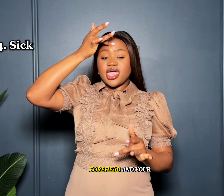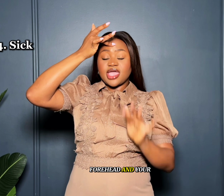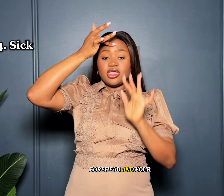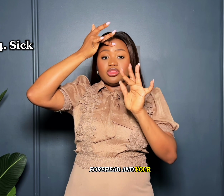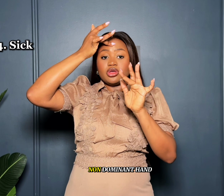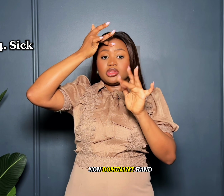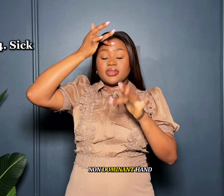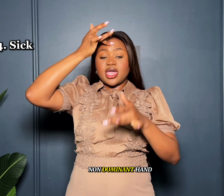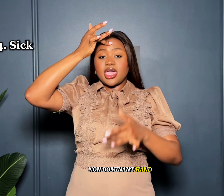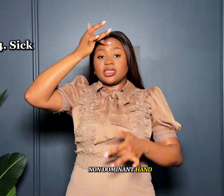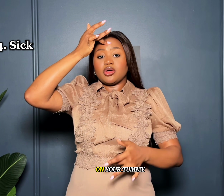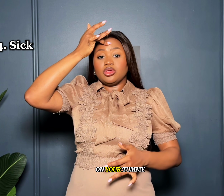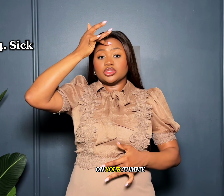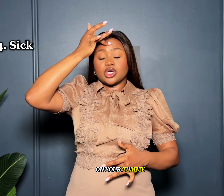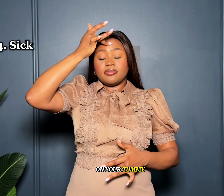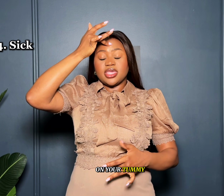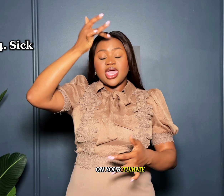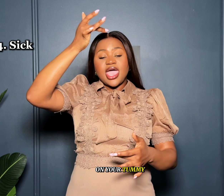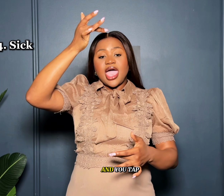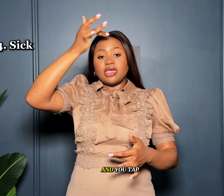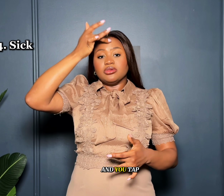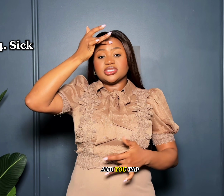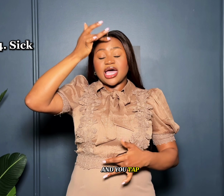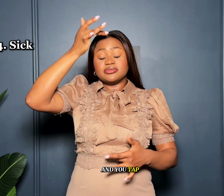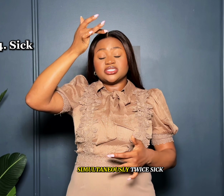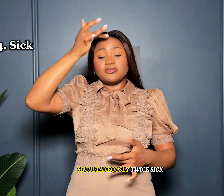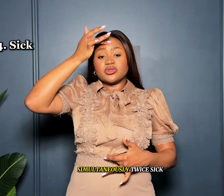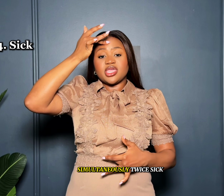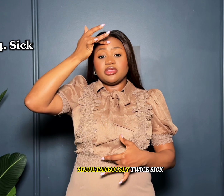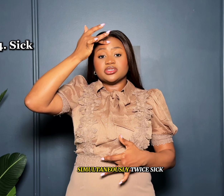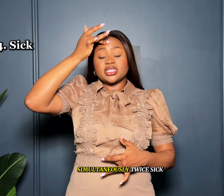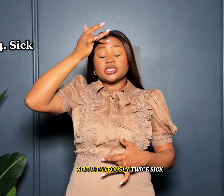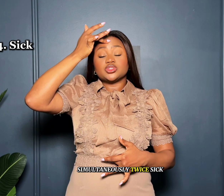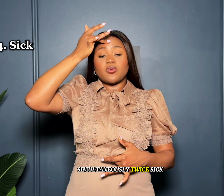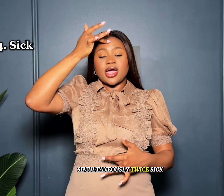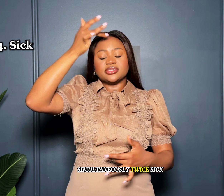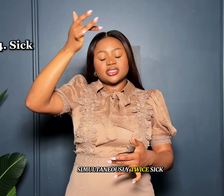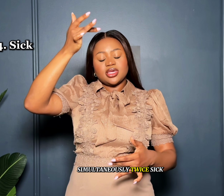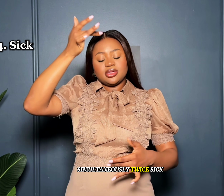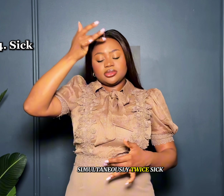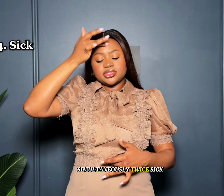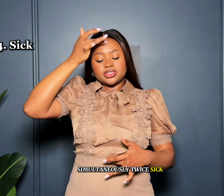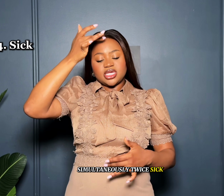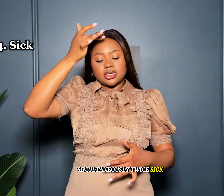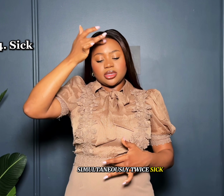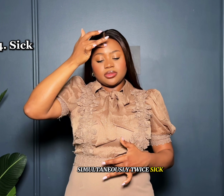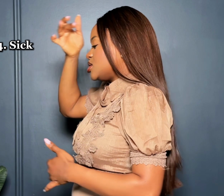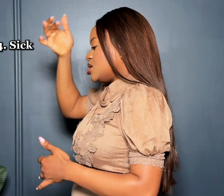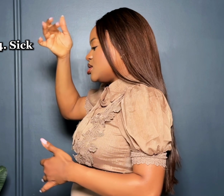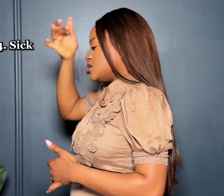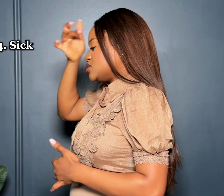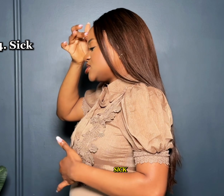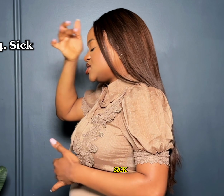and your non-dominant hand on your tummy, and you tap simultaneously twice. Sick,